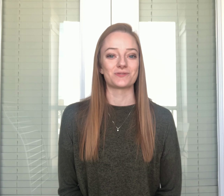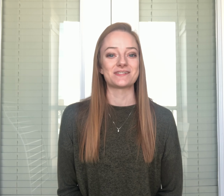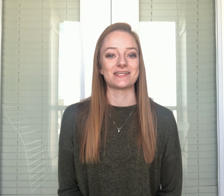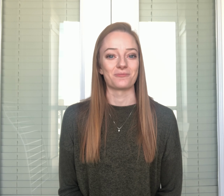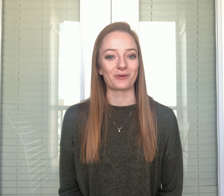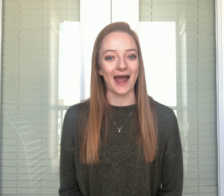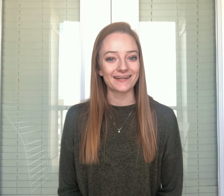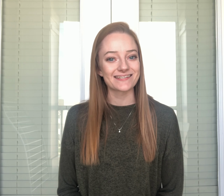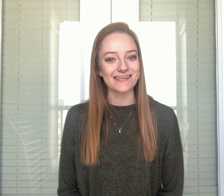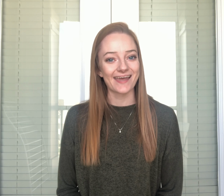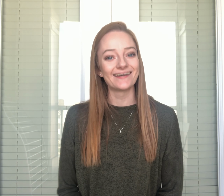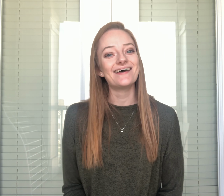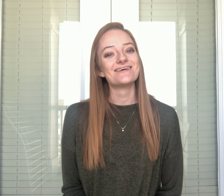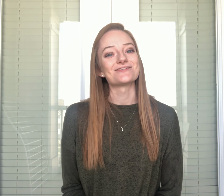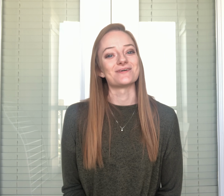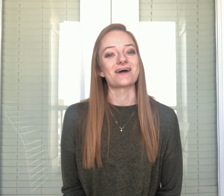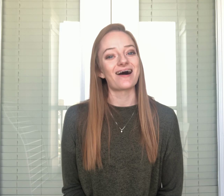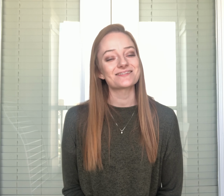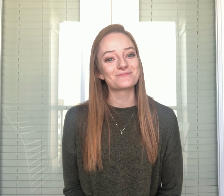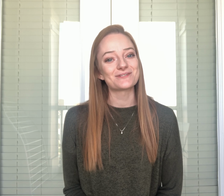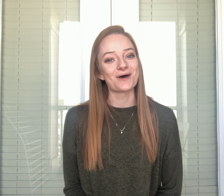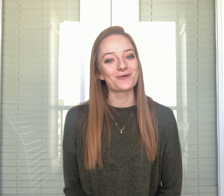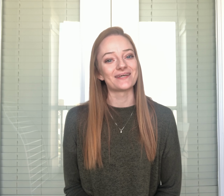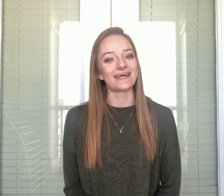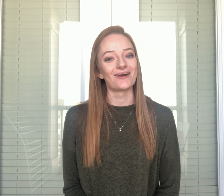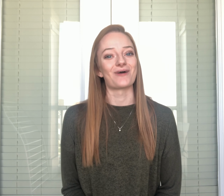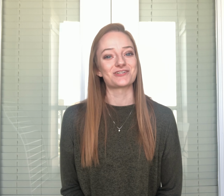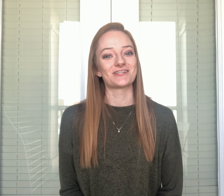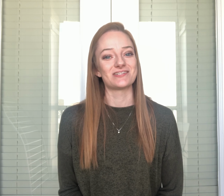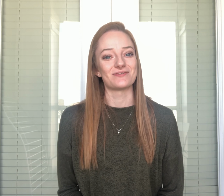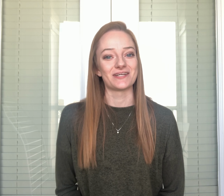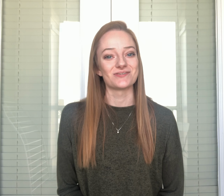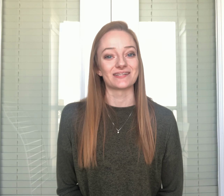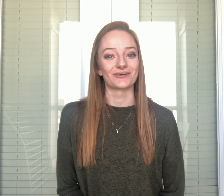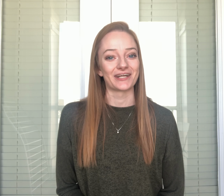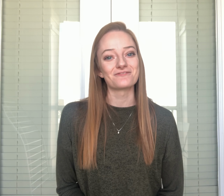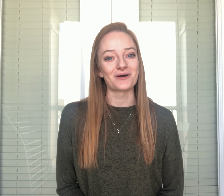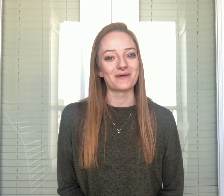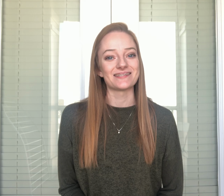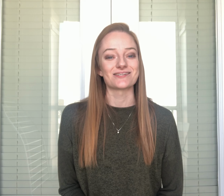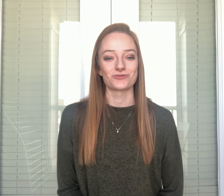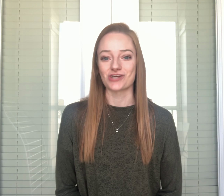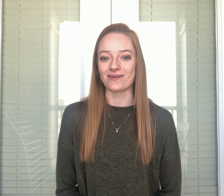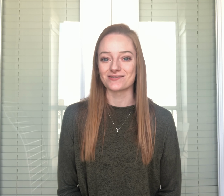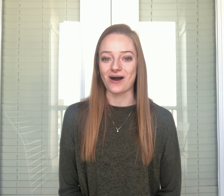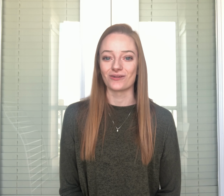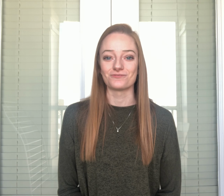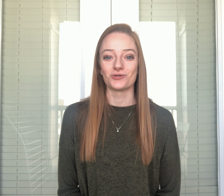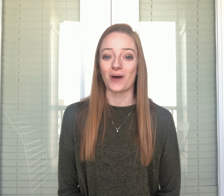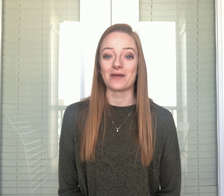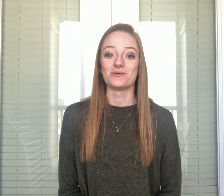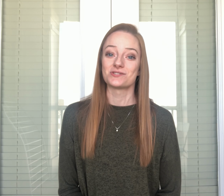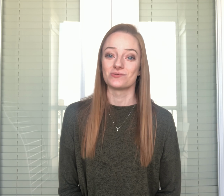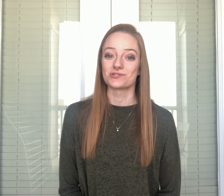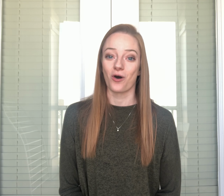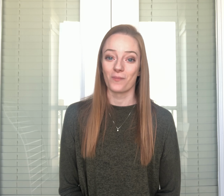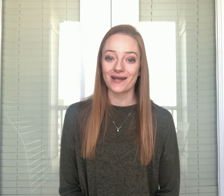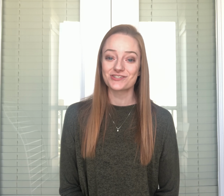to see them practicing. So it's awesome to know that they are watching these videos and learning from it. So shout out to all of you. I miss you so much